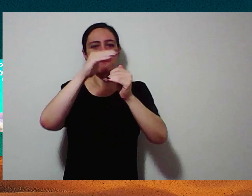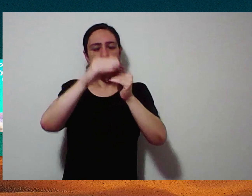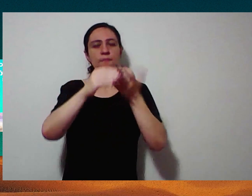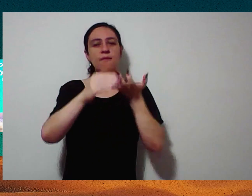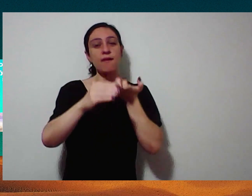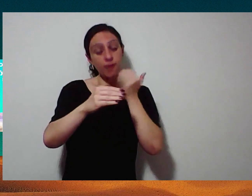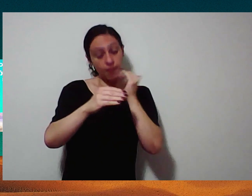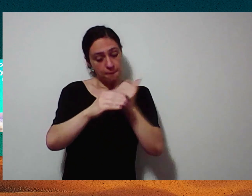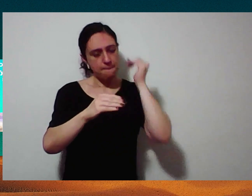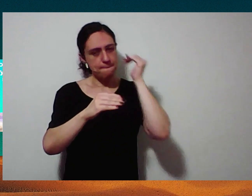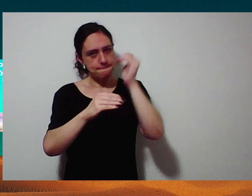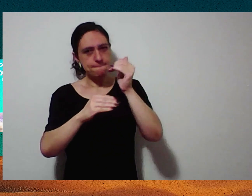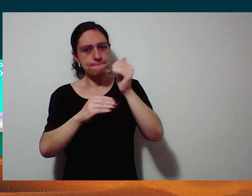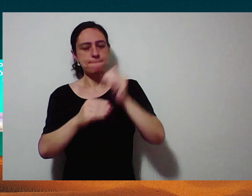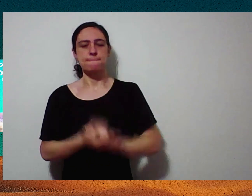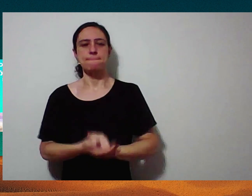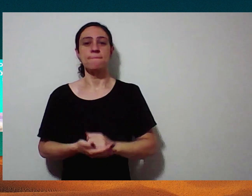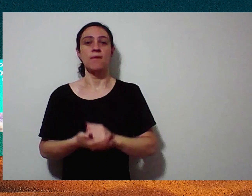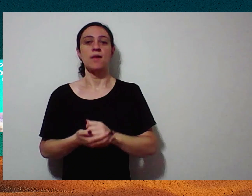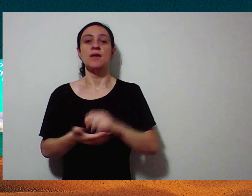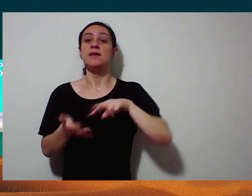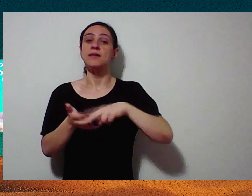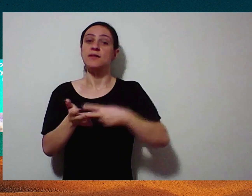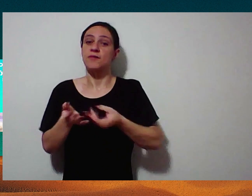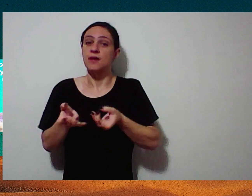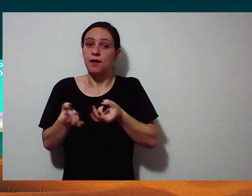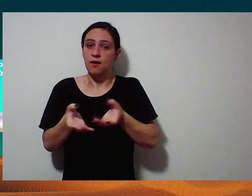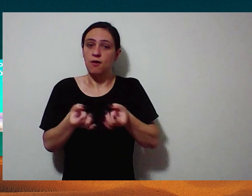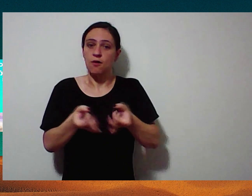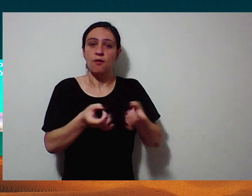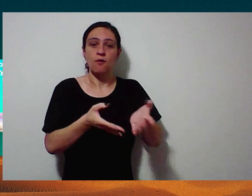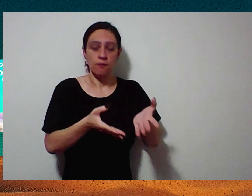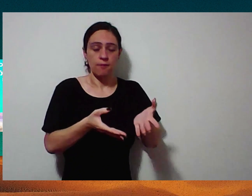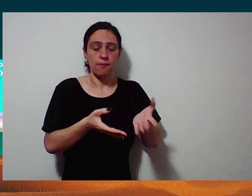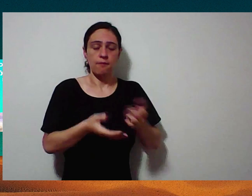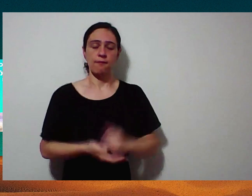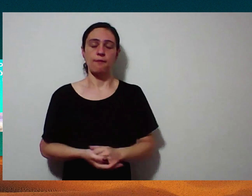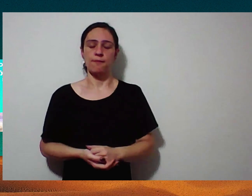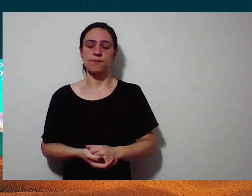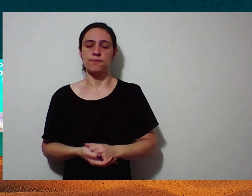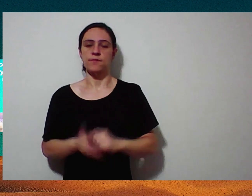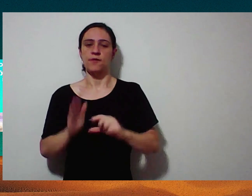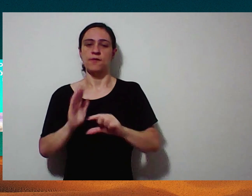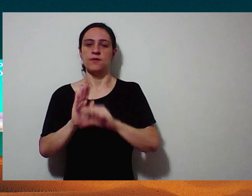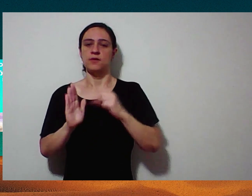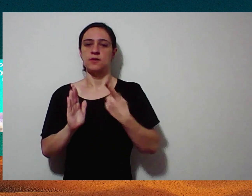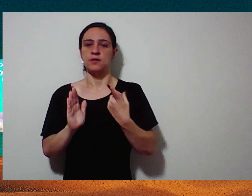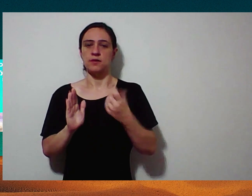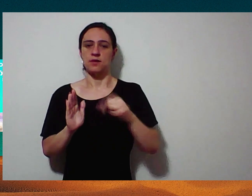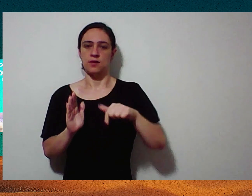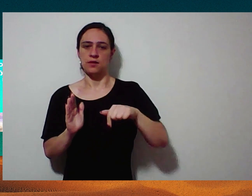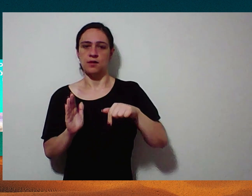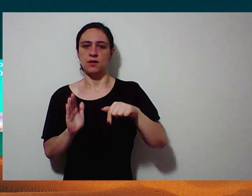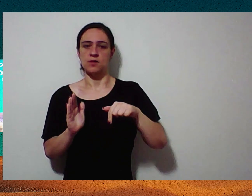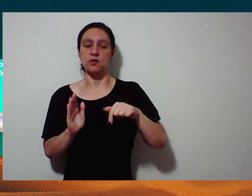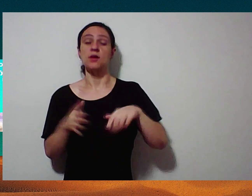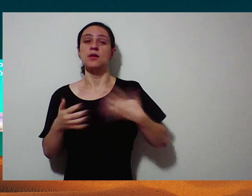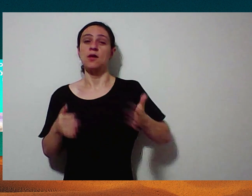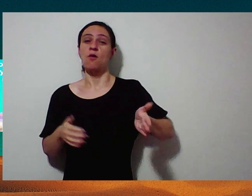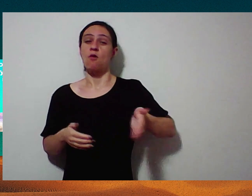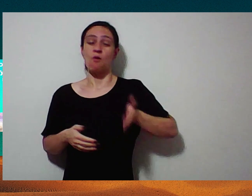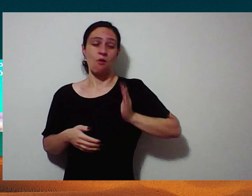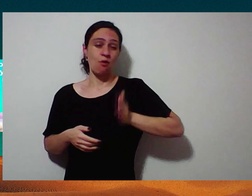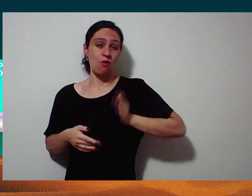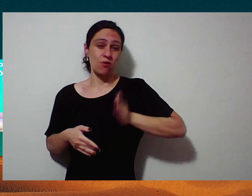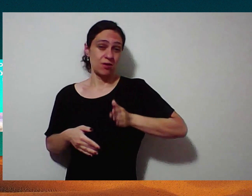é o comércio. and this is the trading. E no versículo 17, elevou-se o teu coração por causa da tua